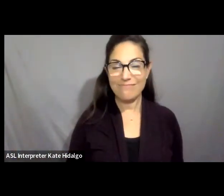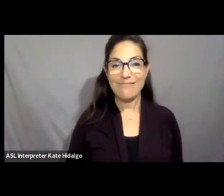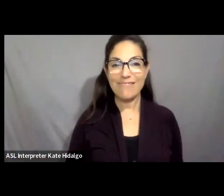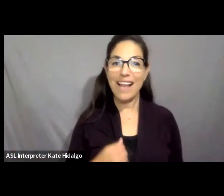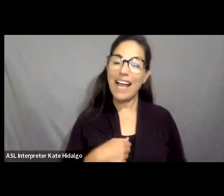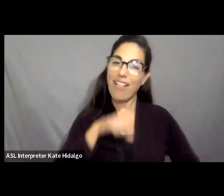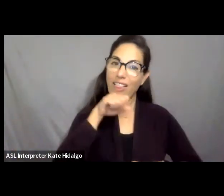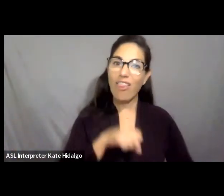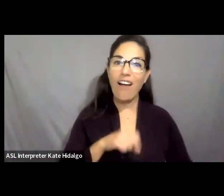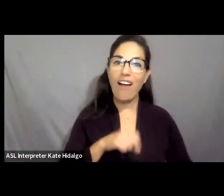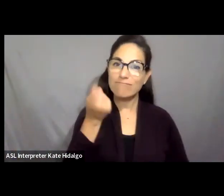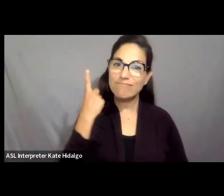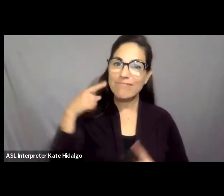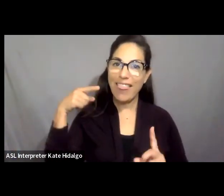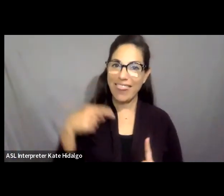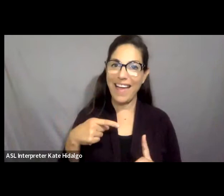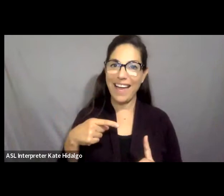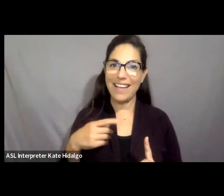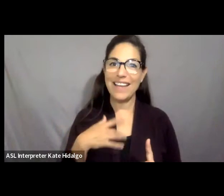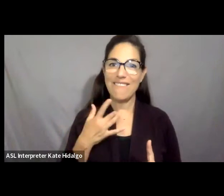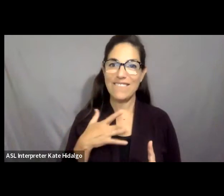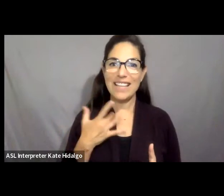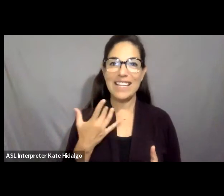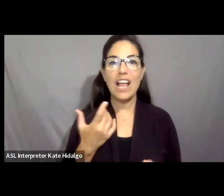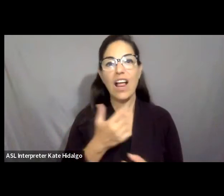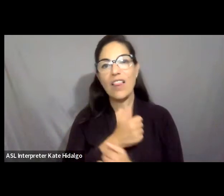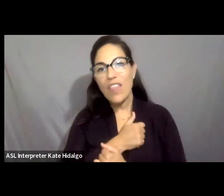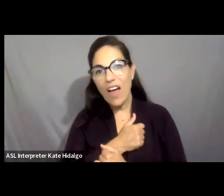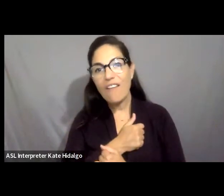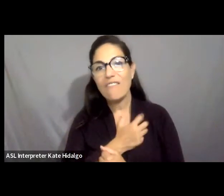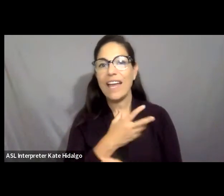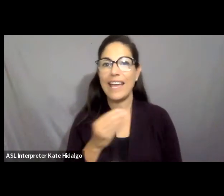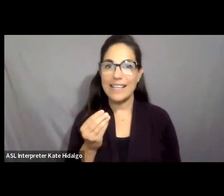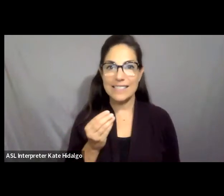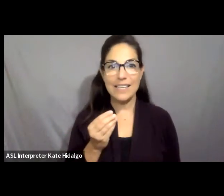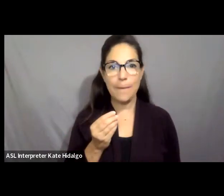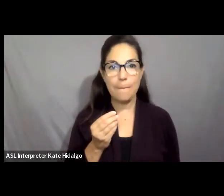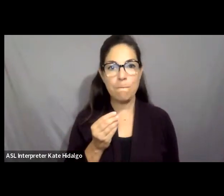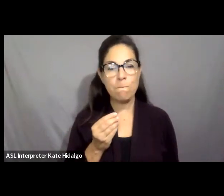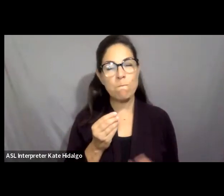that they feel love. And like